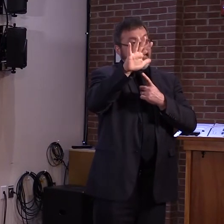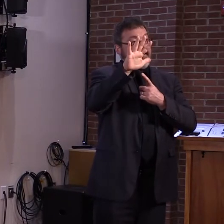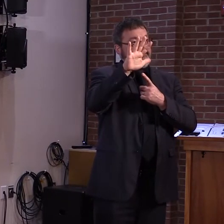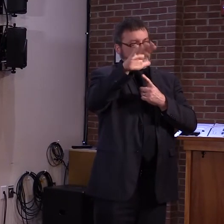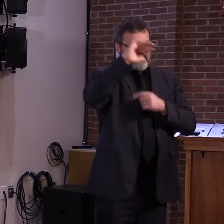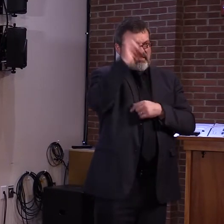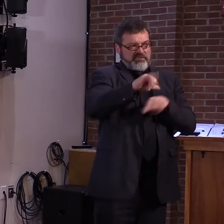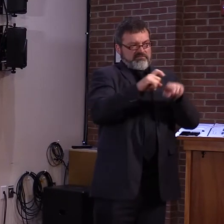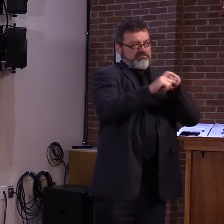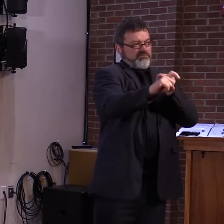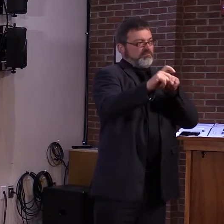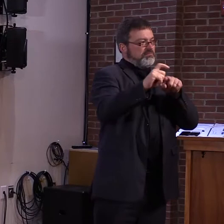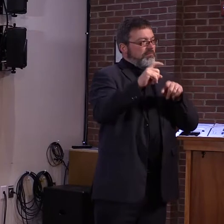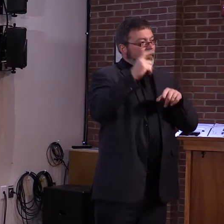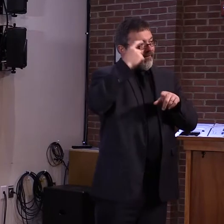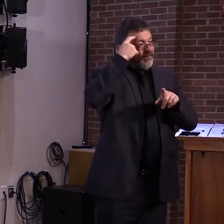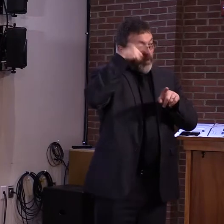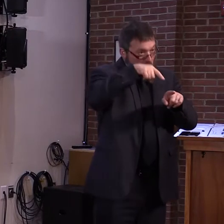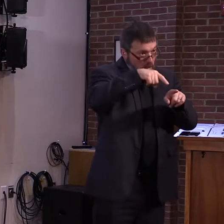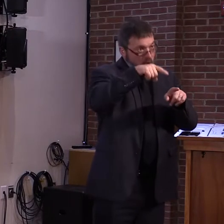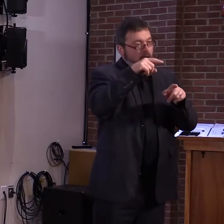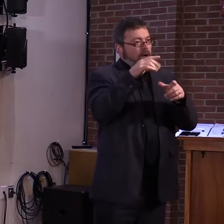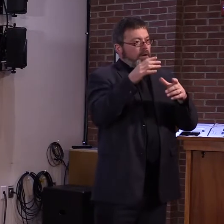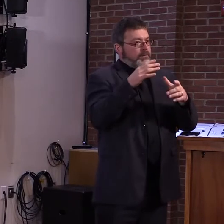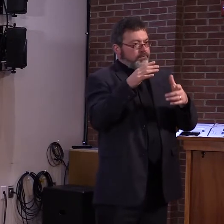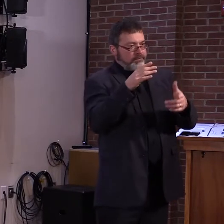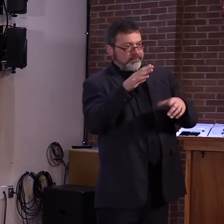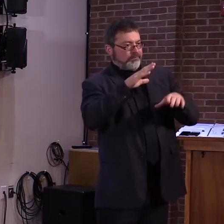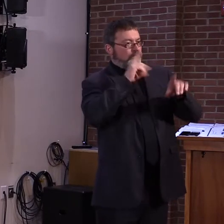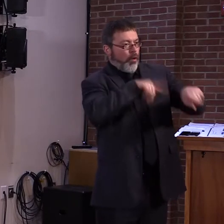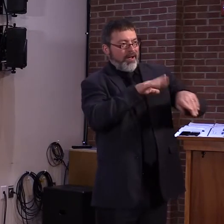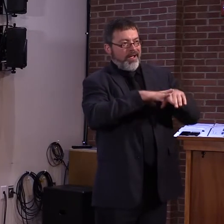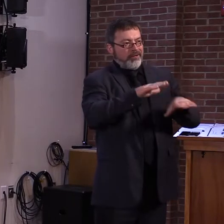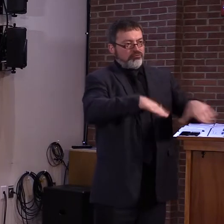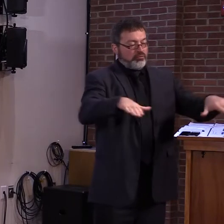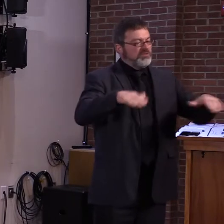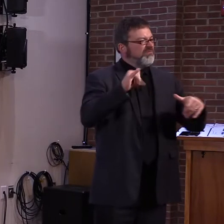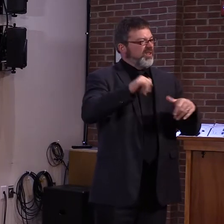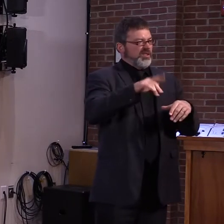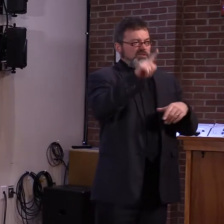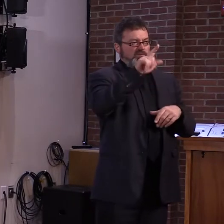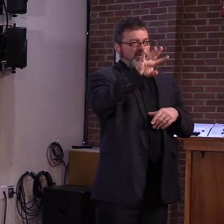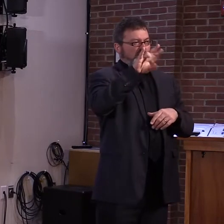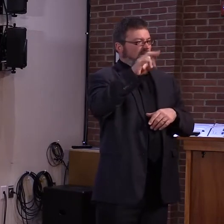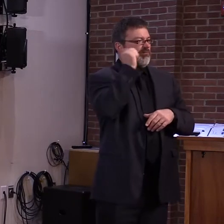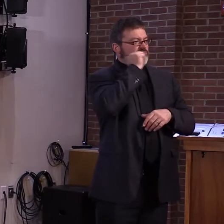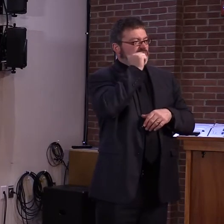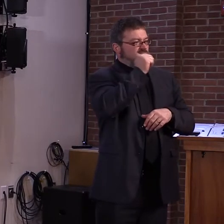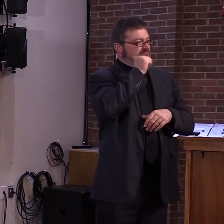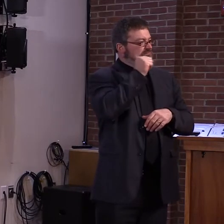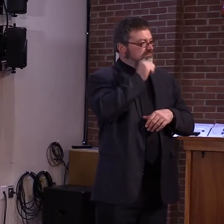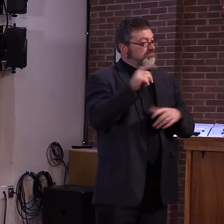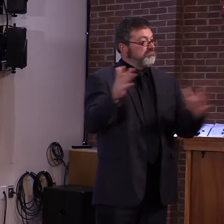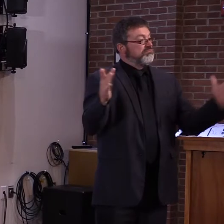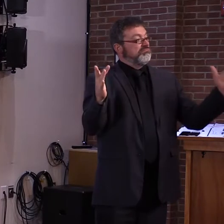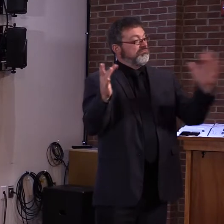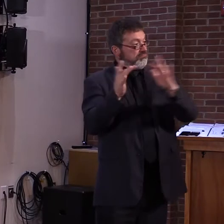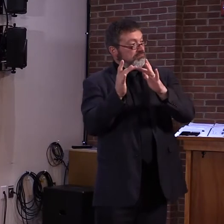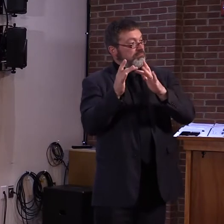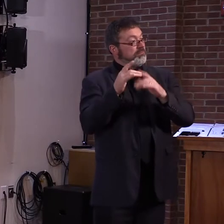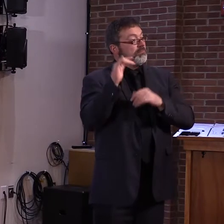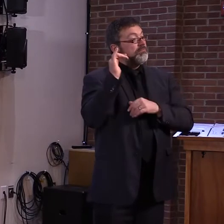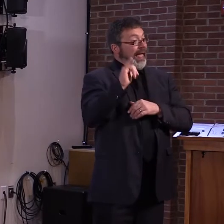I think the commissioner just addressed some of those, and DCF will follow up on